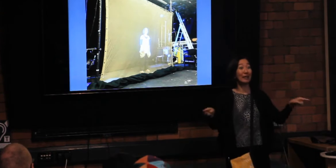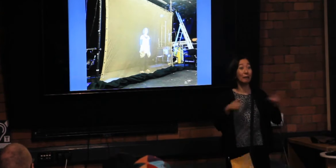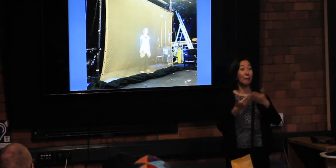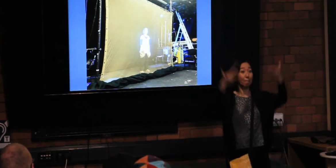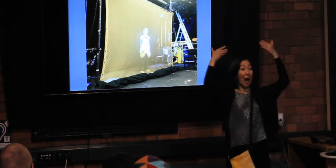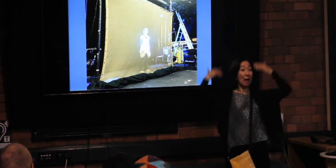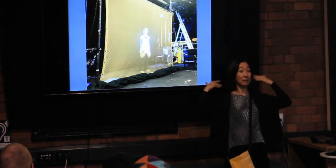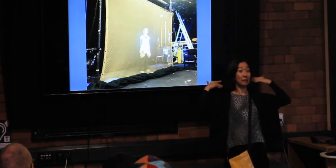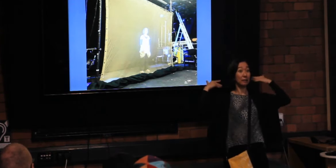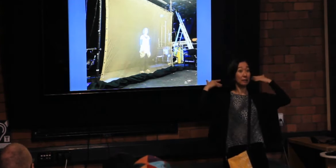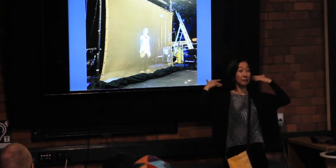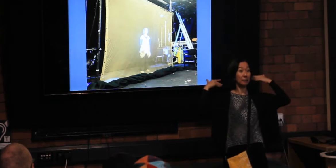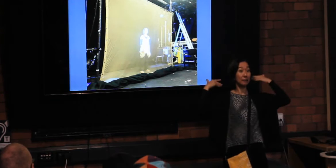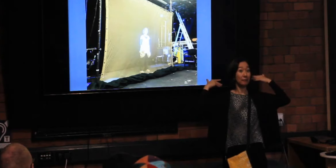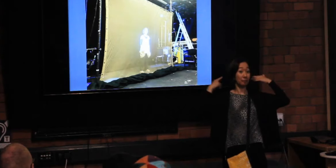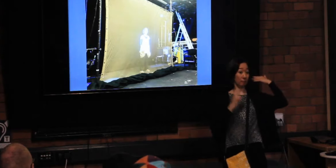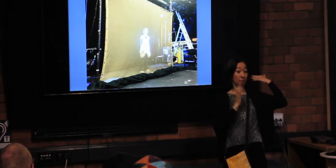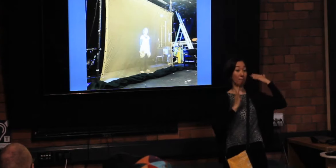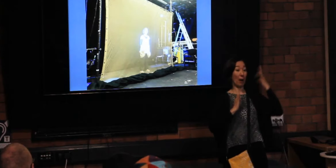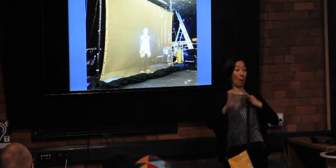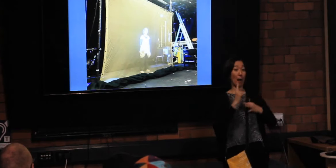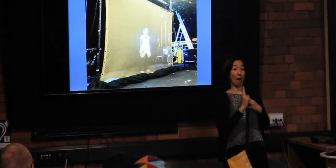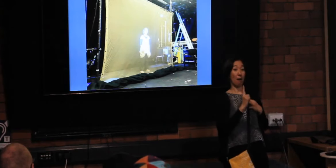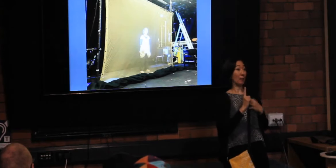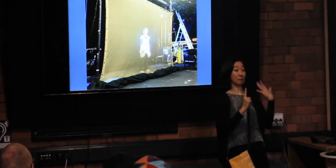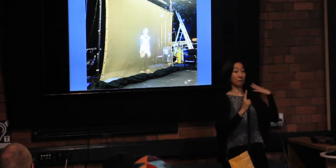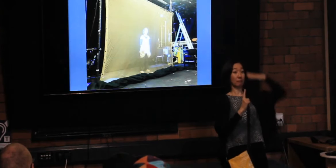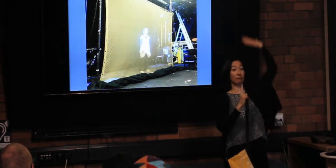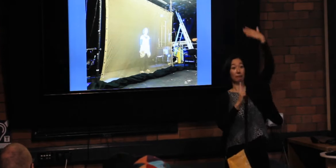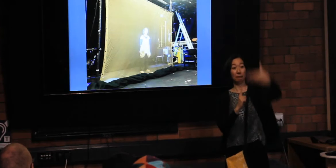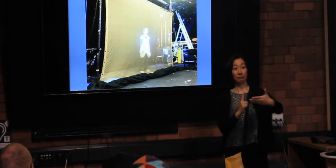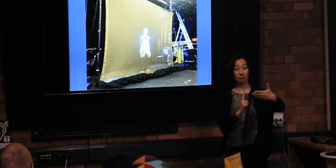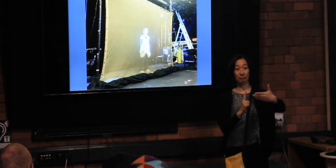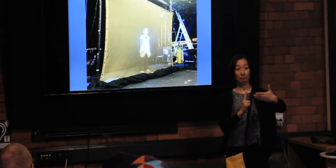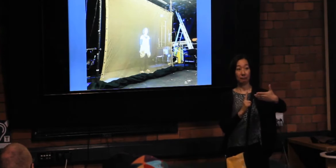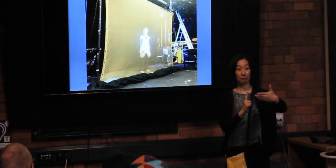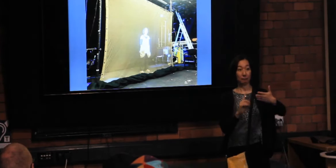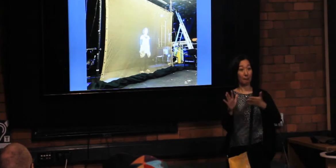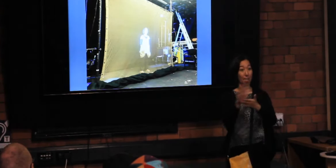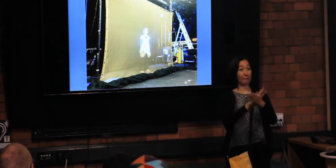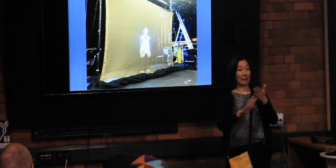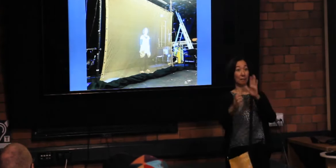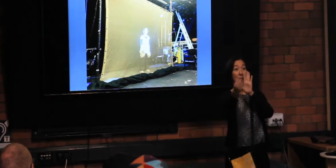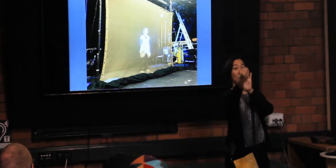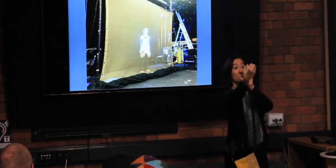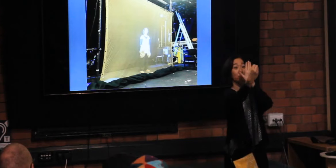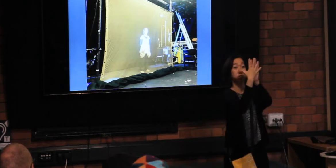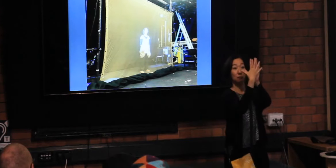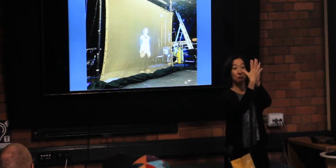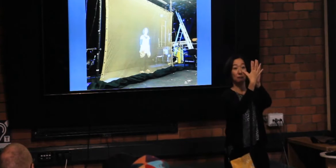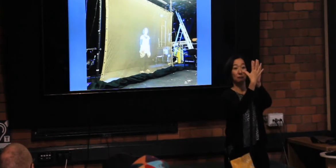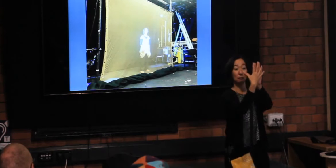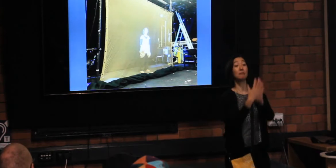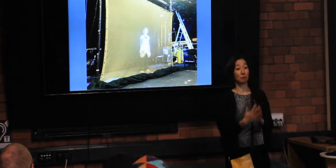large screen, a normal screen as it were, which is behind me, and then I am standing in front of that, and in front